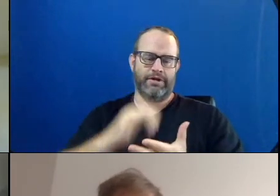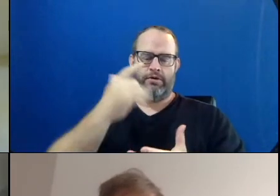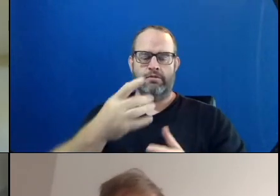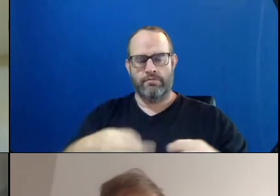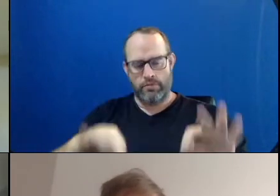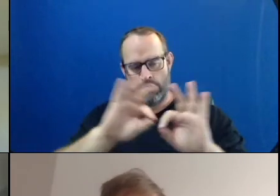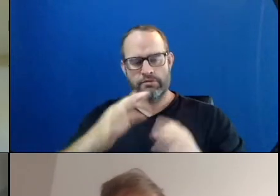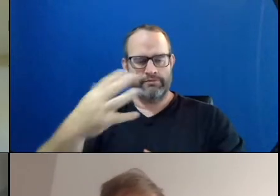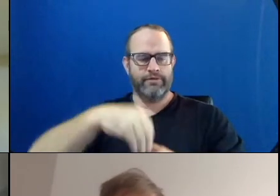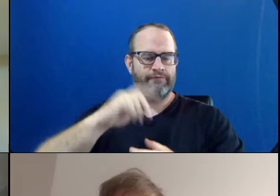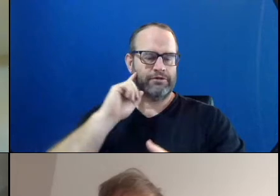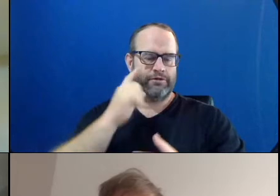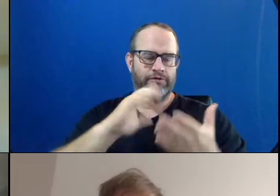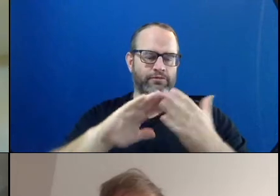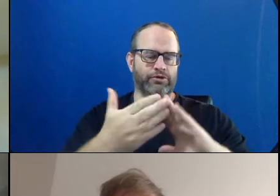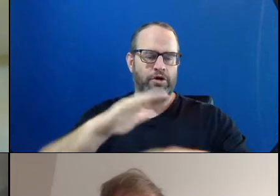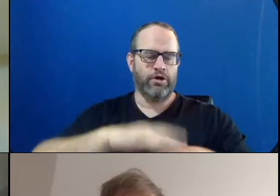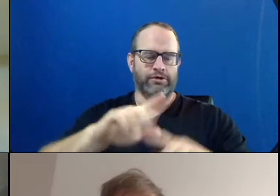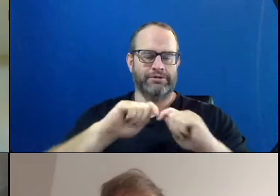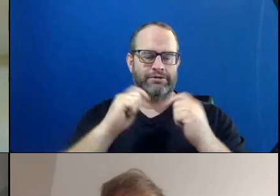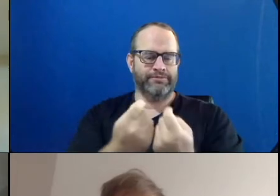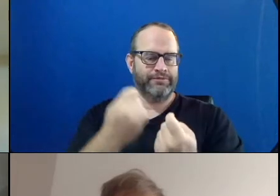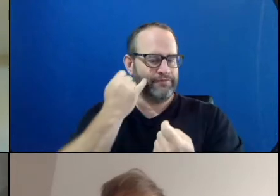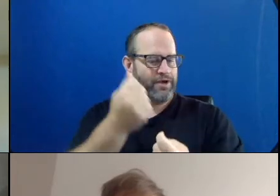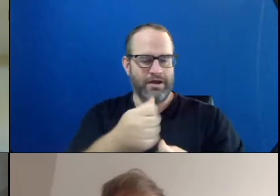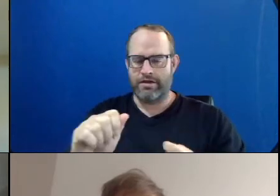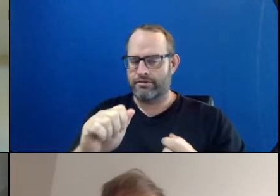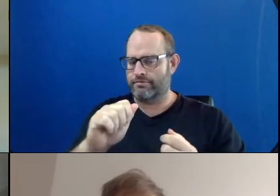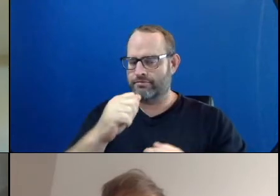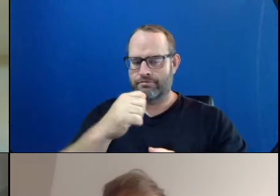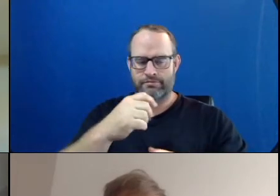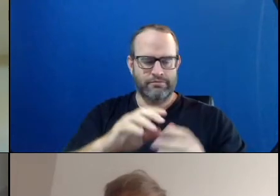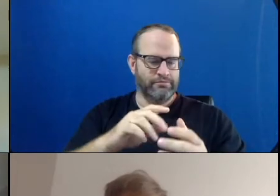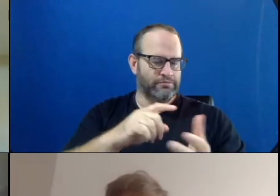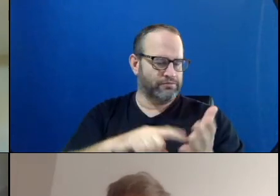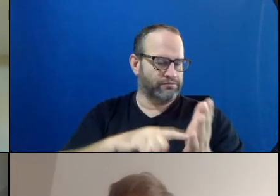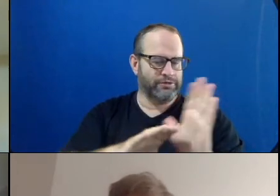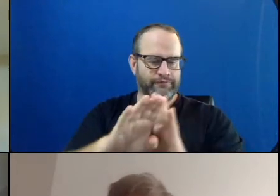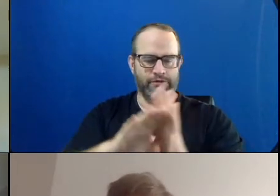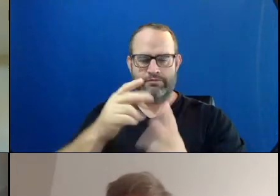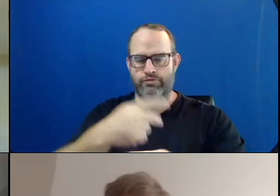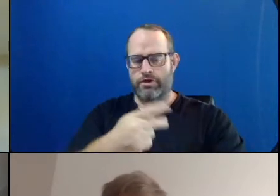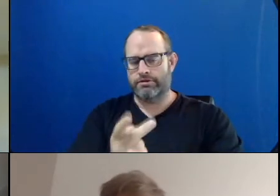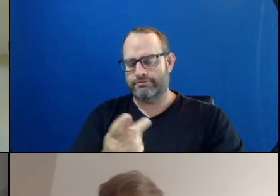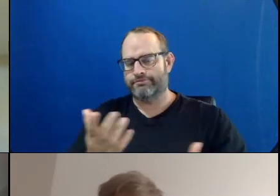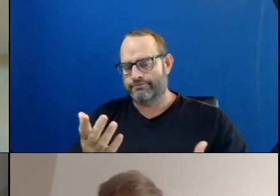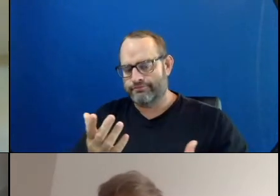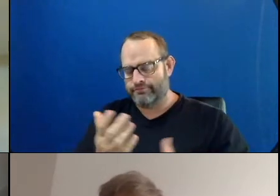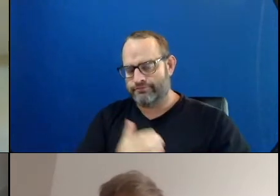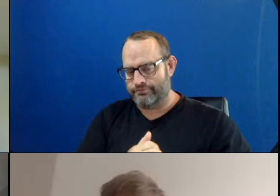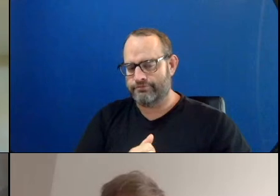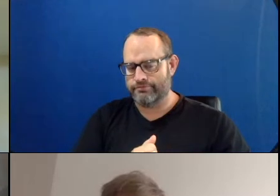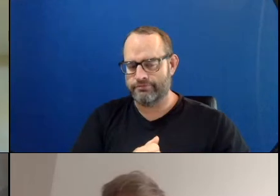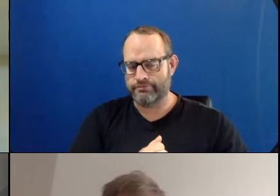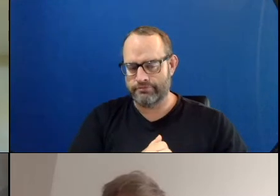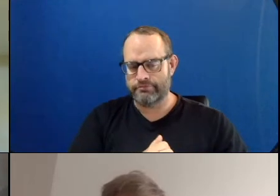or idiom, where the southern region of that country might use different signs. And so we're trying to, again, involve the deaf communities from